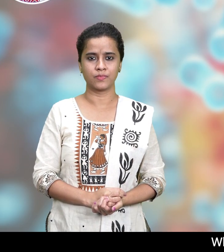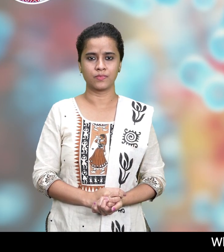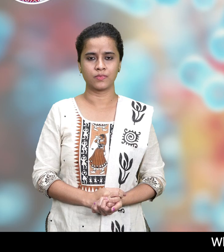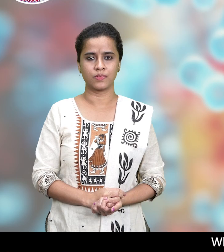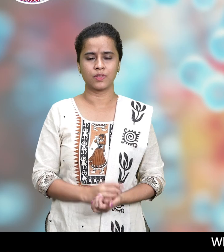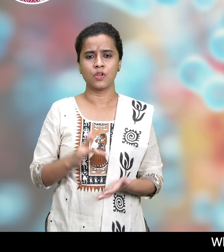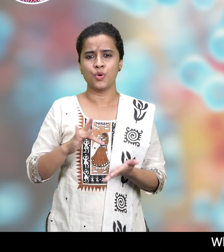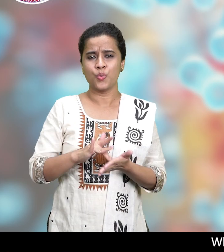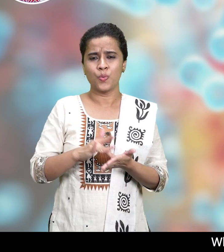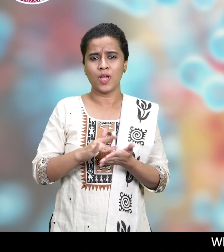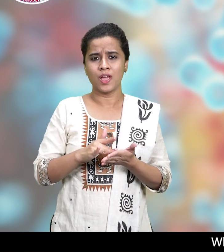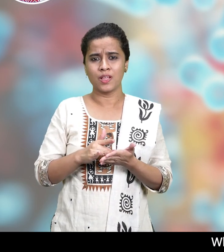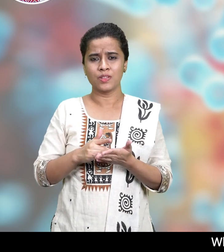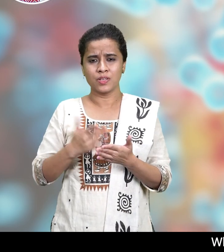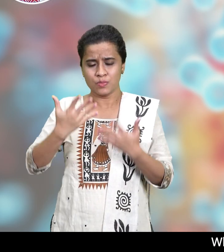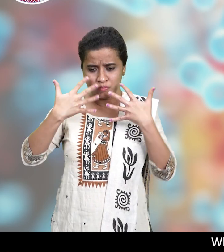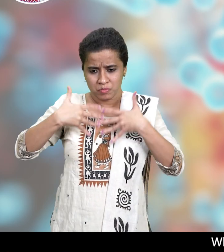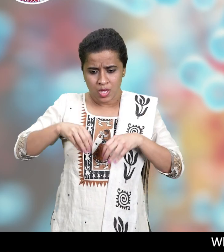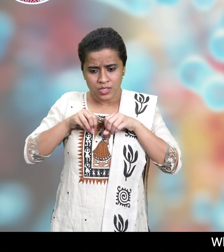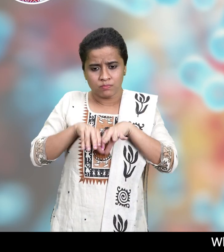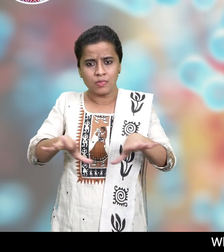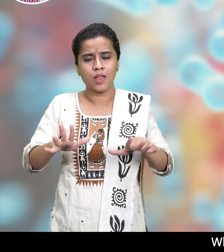Where do they go then?